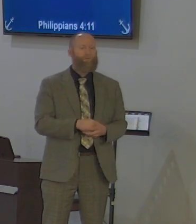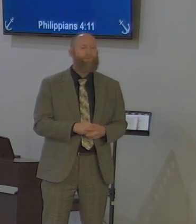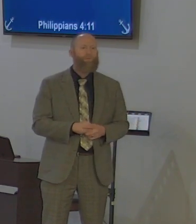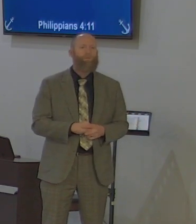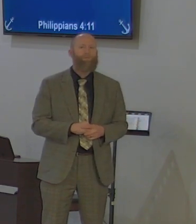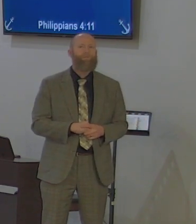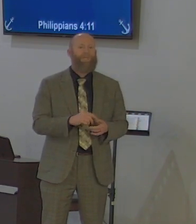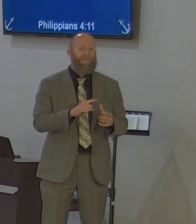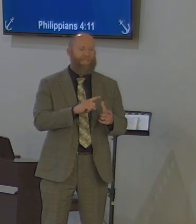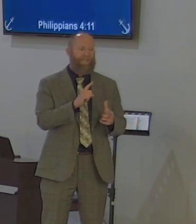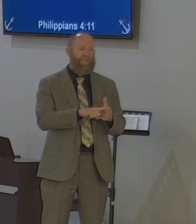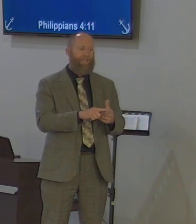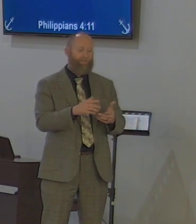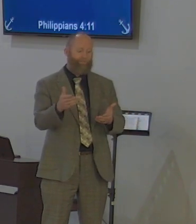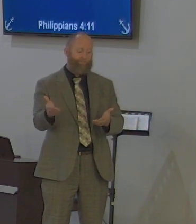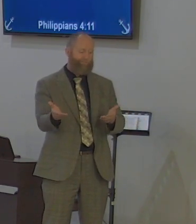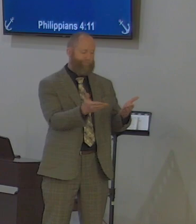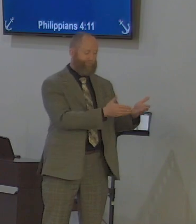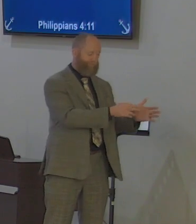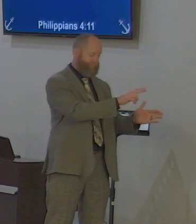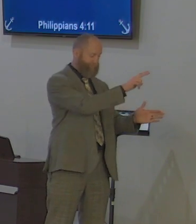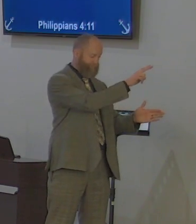to the grave.